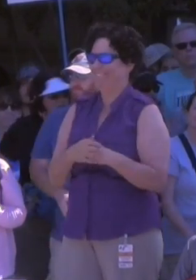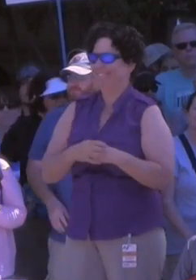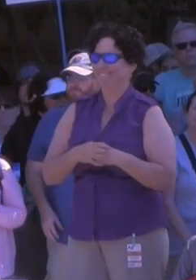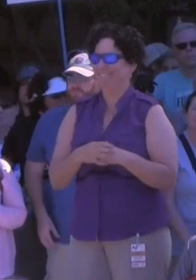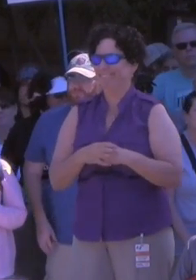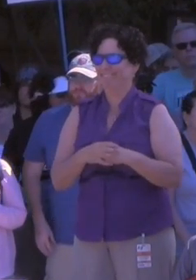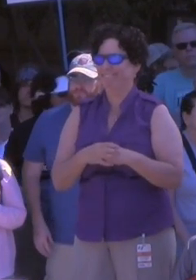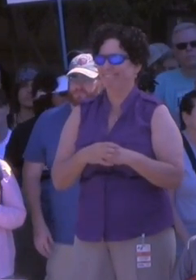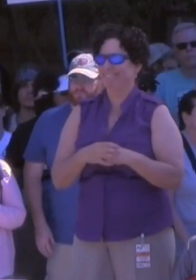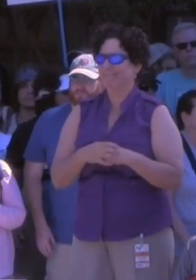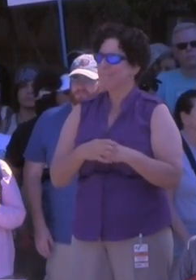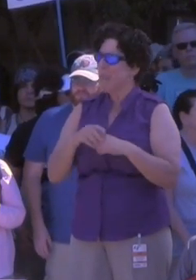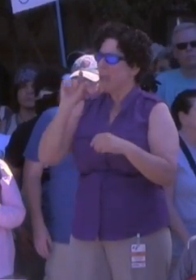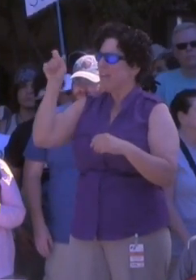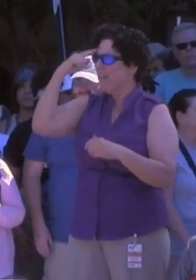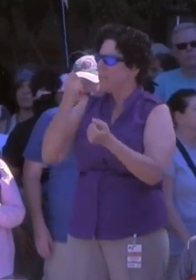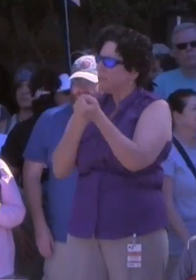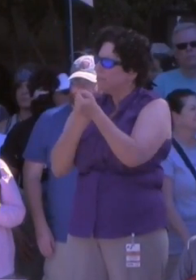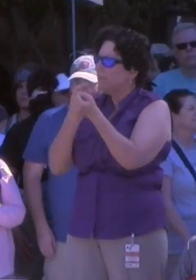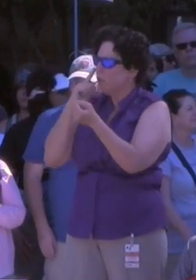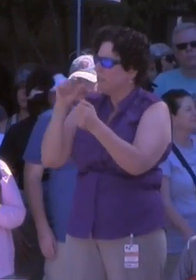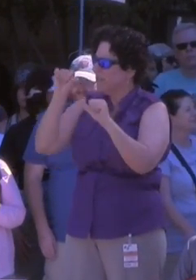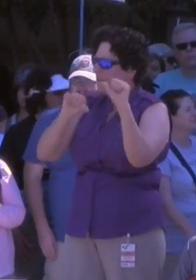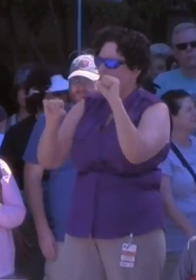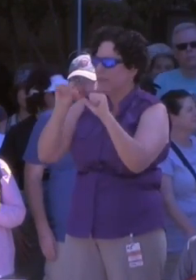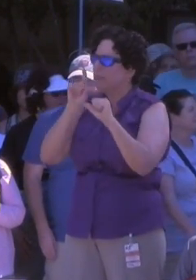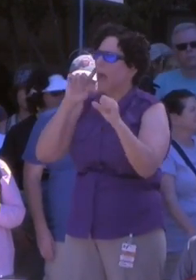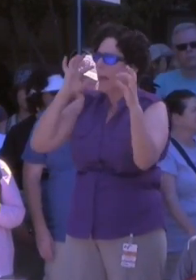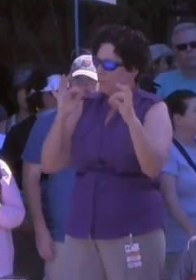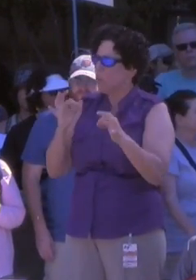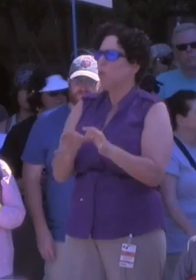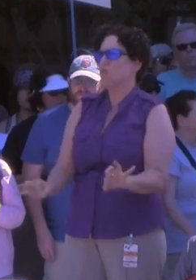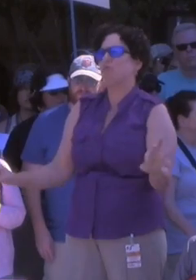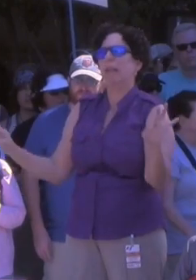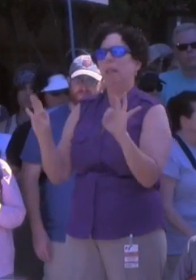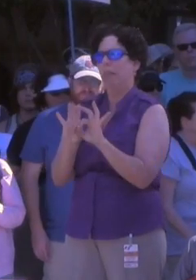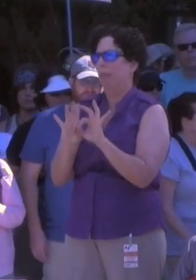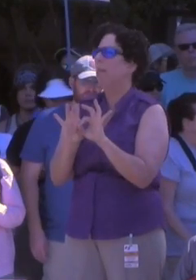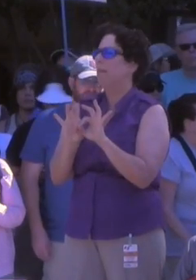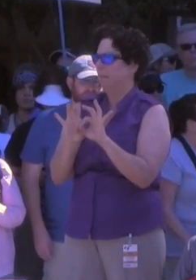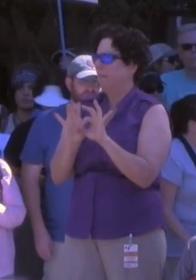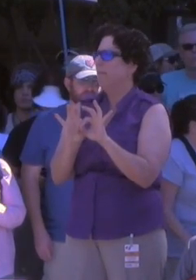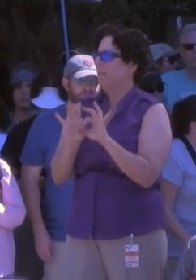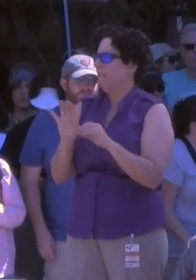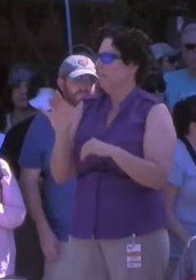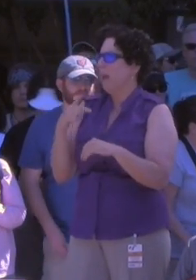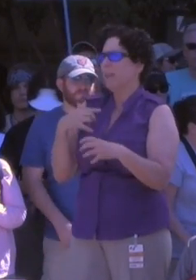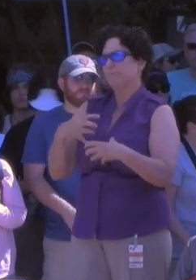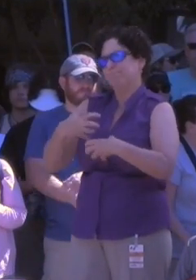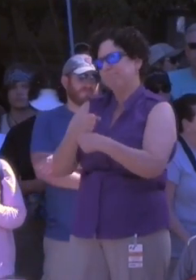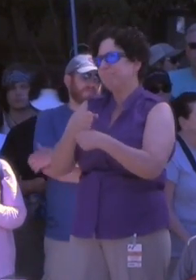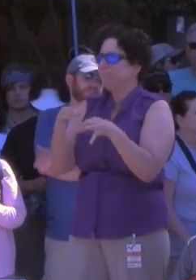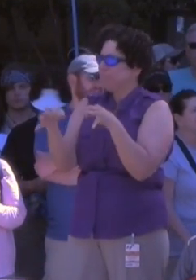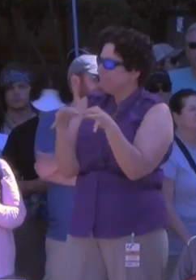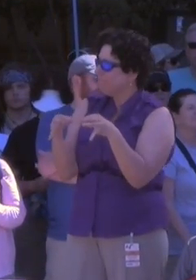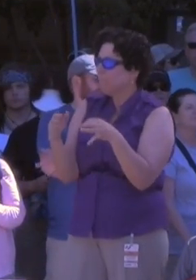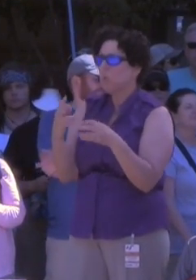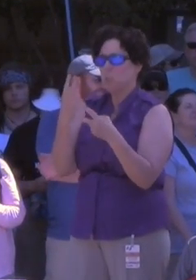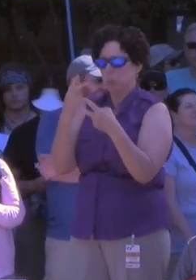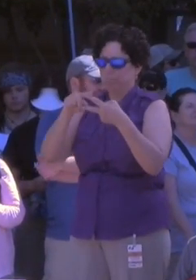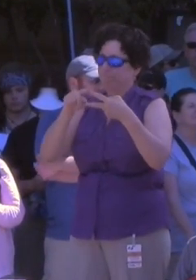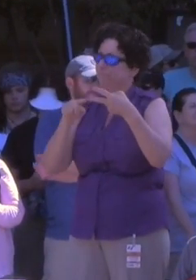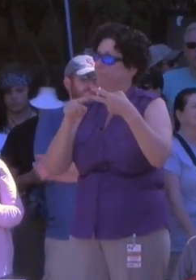So second, government support for science is absolutely critical. I can summarize this by saying we need two